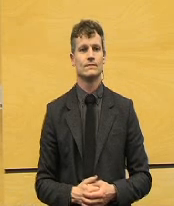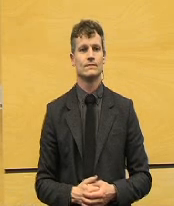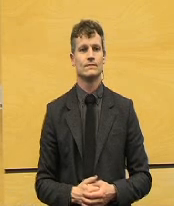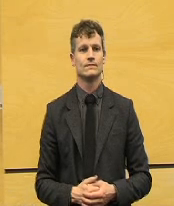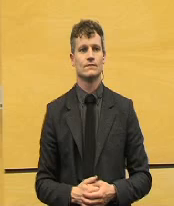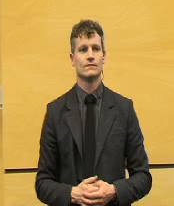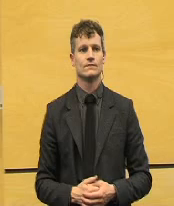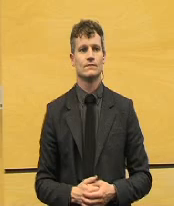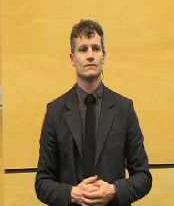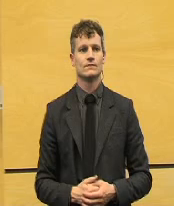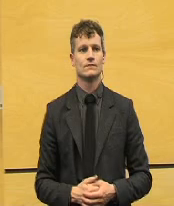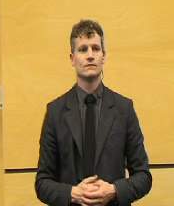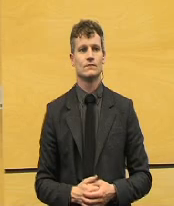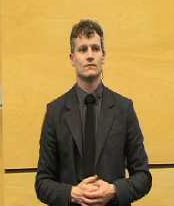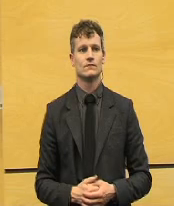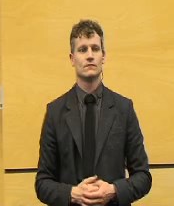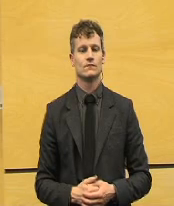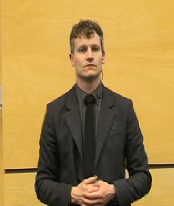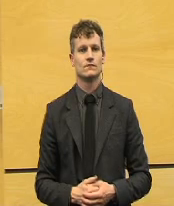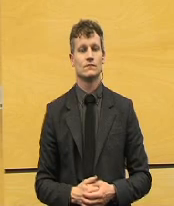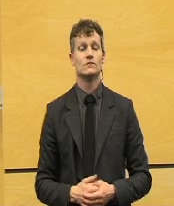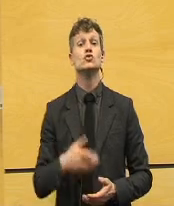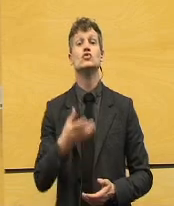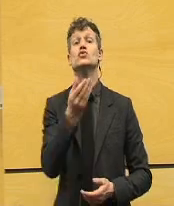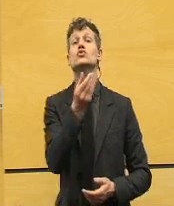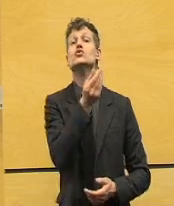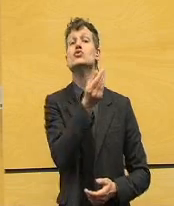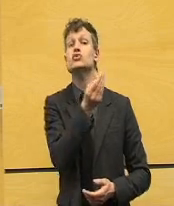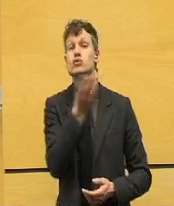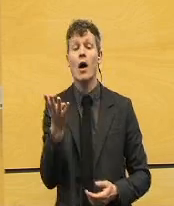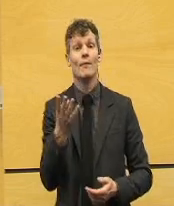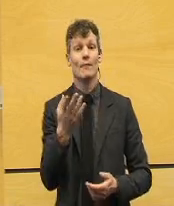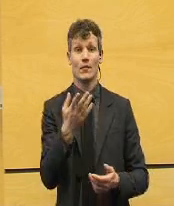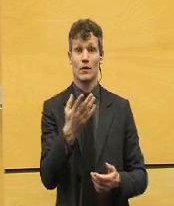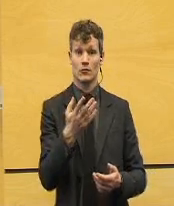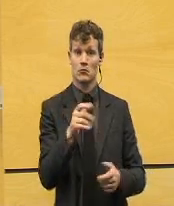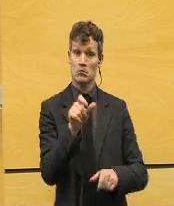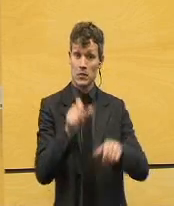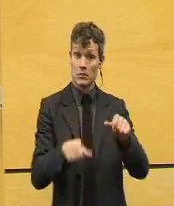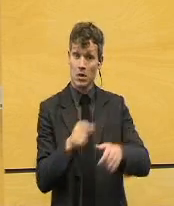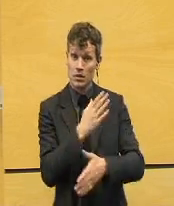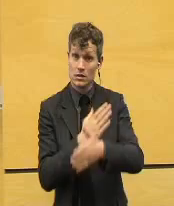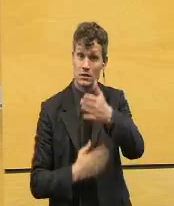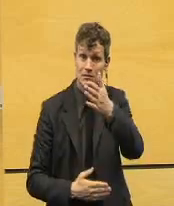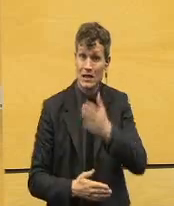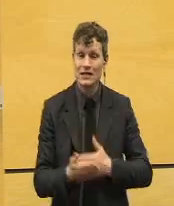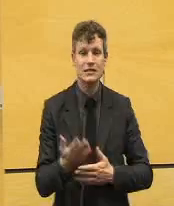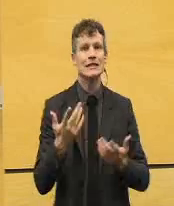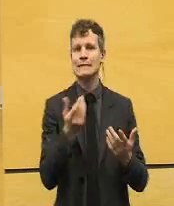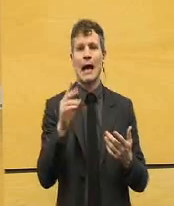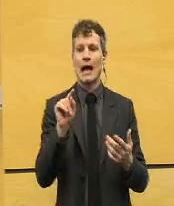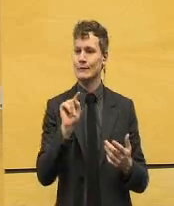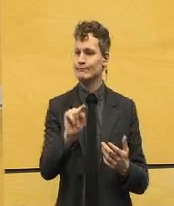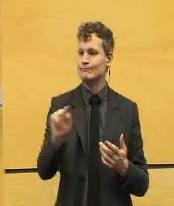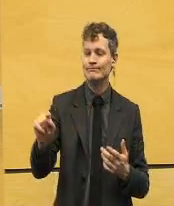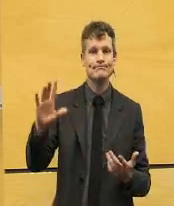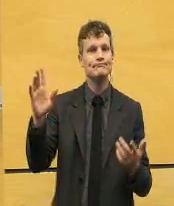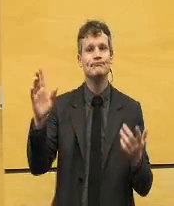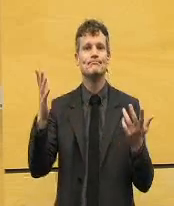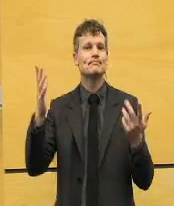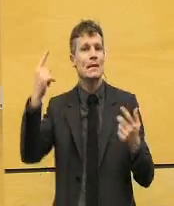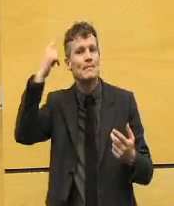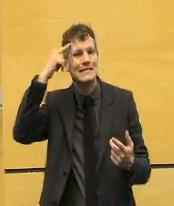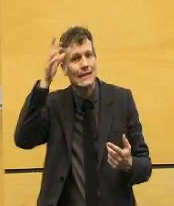Then some types of person with disabilities, for example, those who have the mental disability and